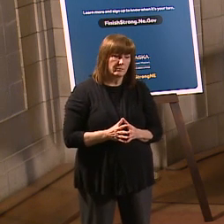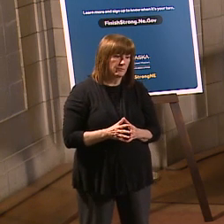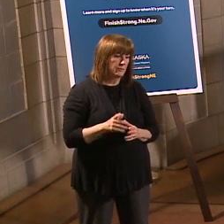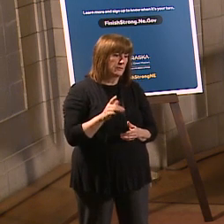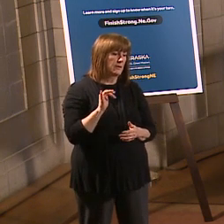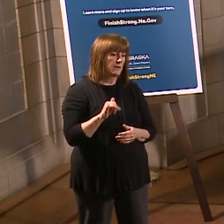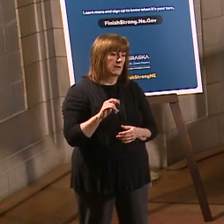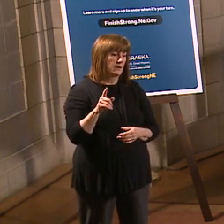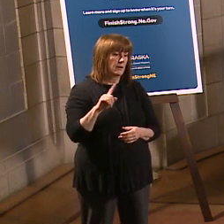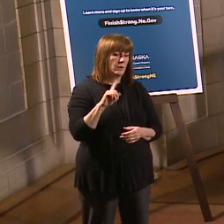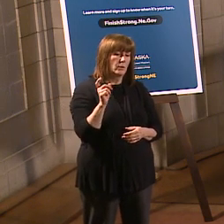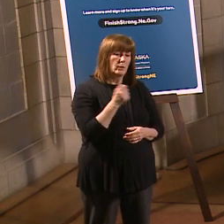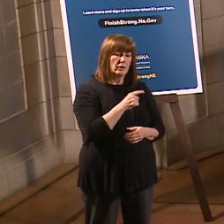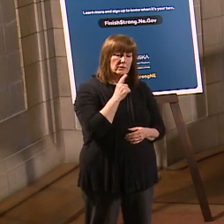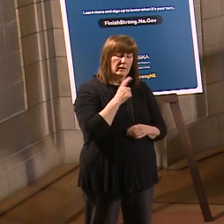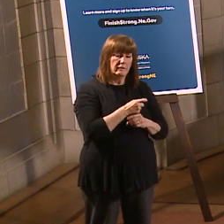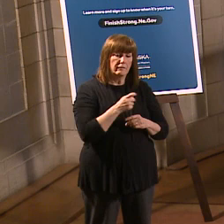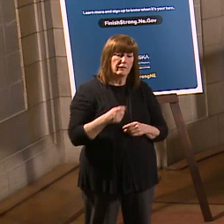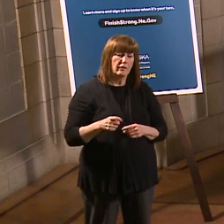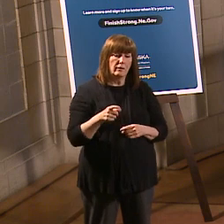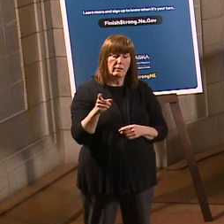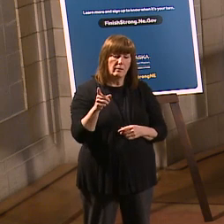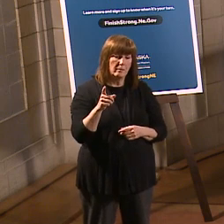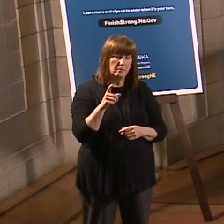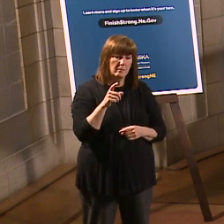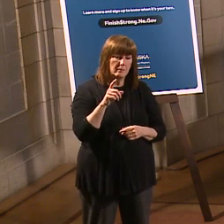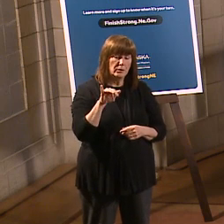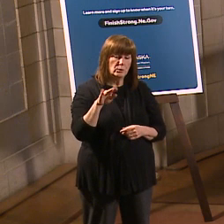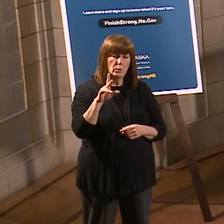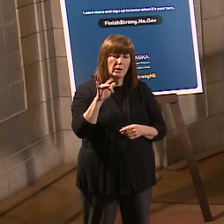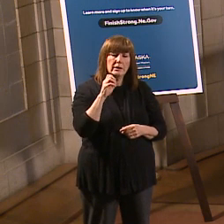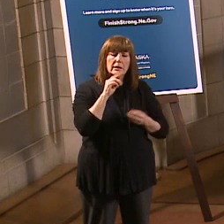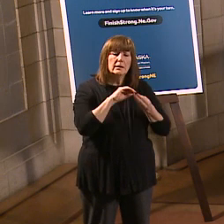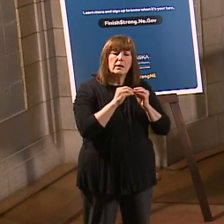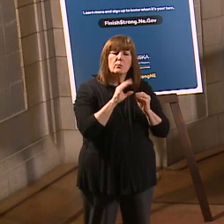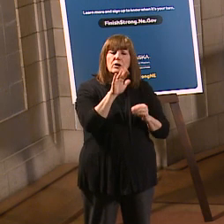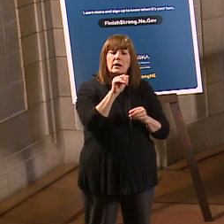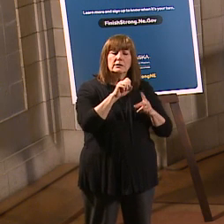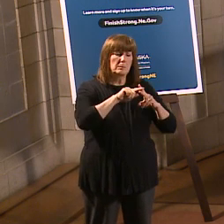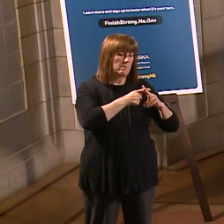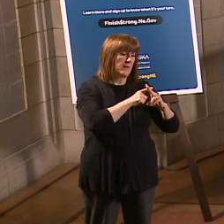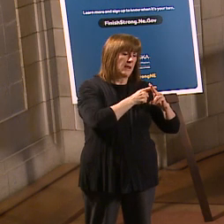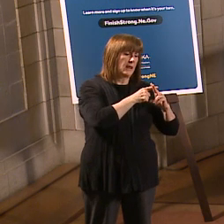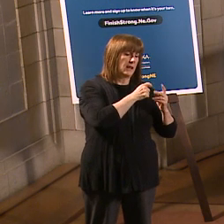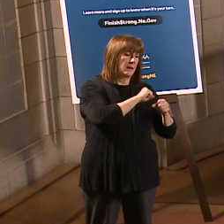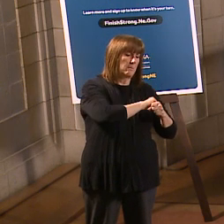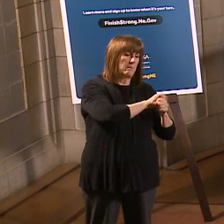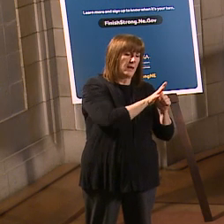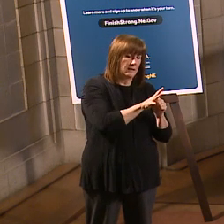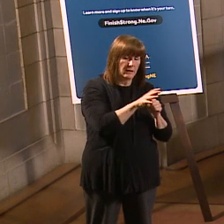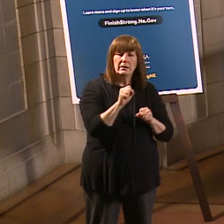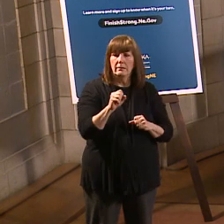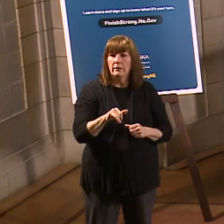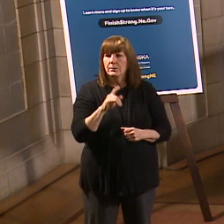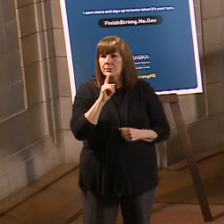Yes, it is. The question is from Julie Anderson about the number of cases from the beginning of the pandemic, and yes, that's true. We